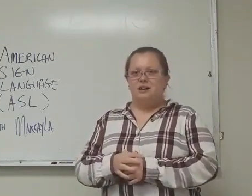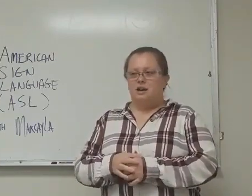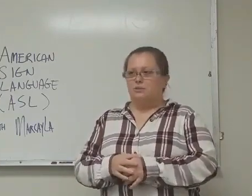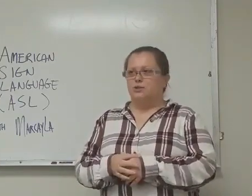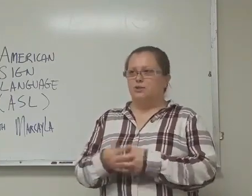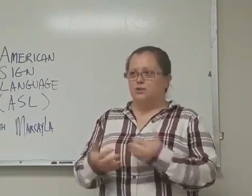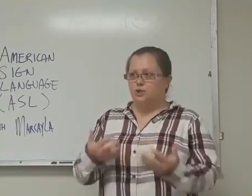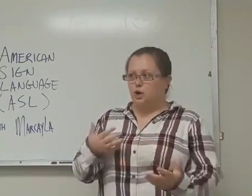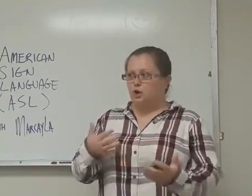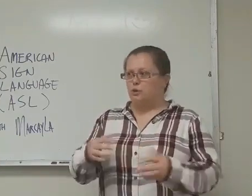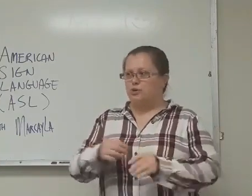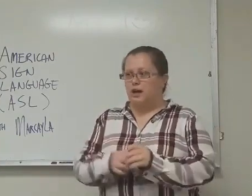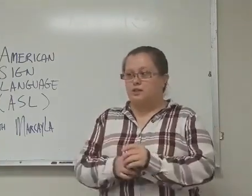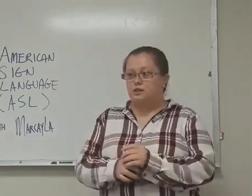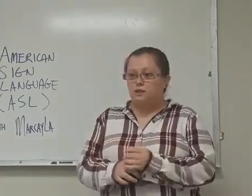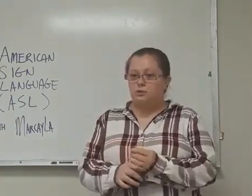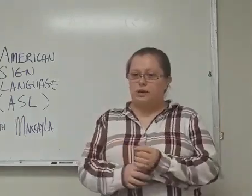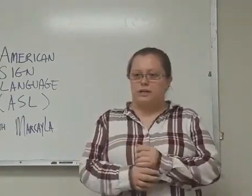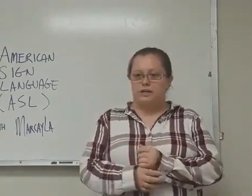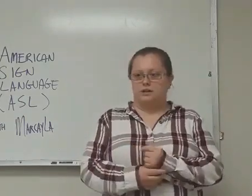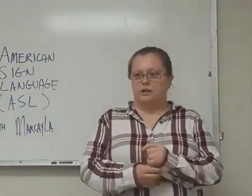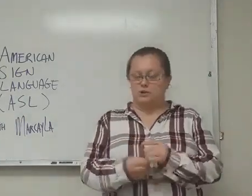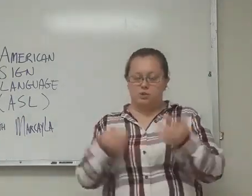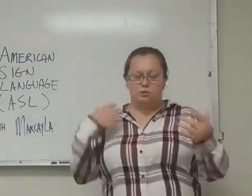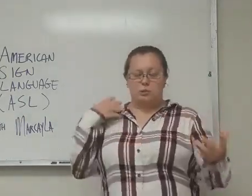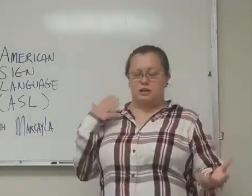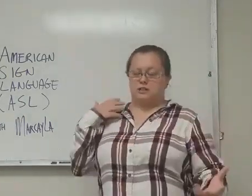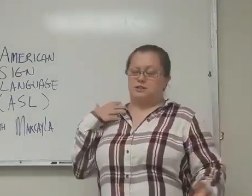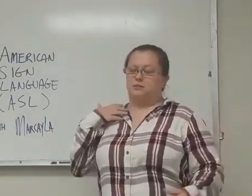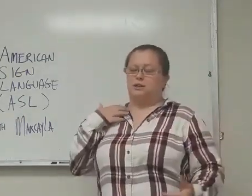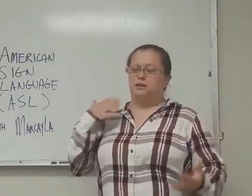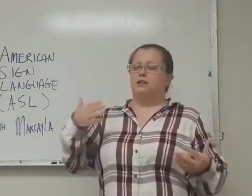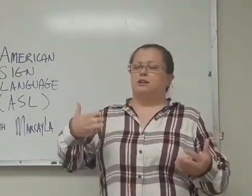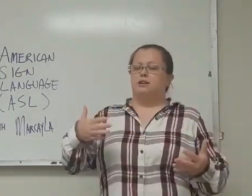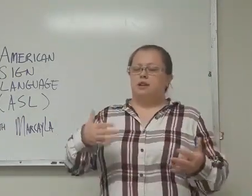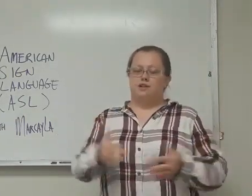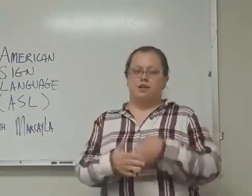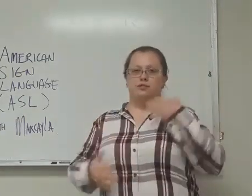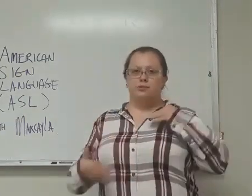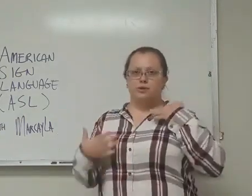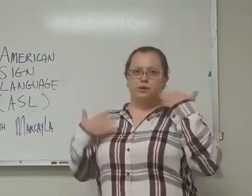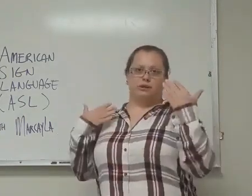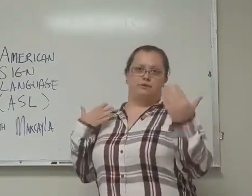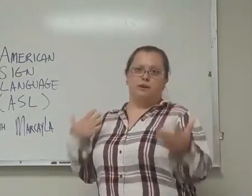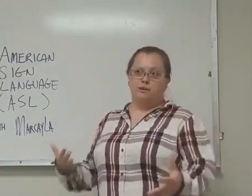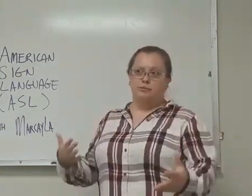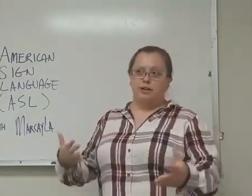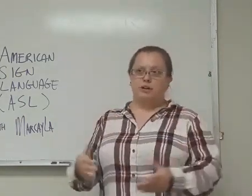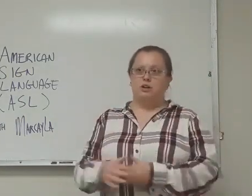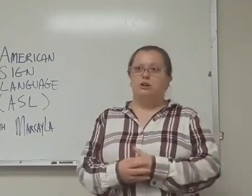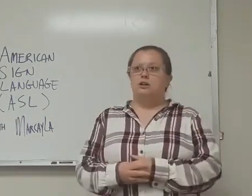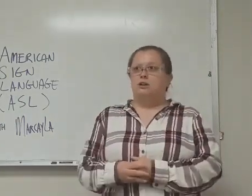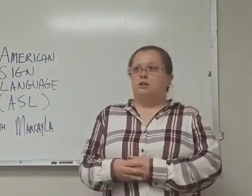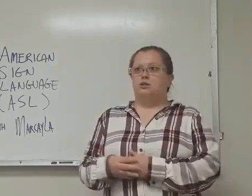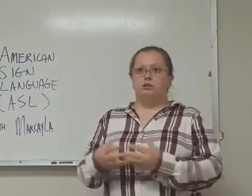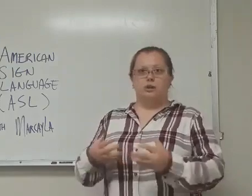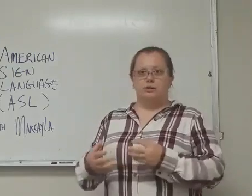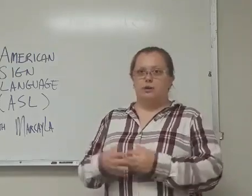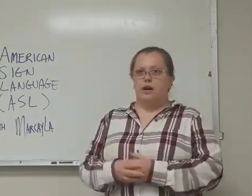did not know that. So that's a good way to also practice. I mean, aside from doing it in front of the mirror, good way to